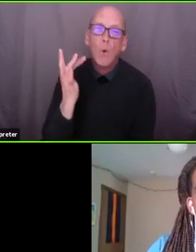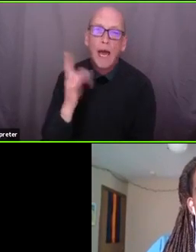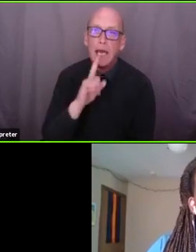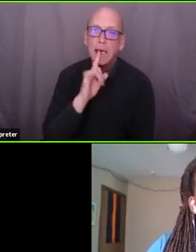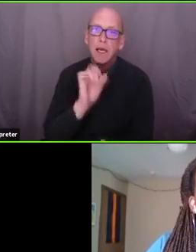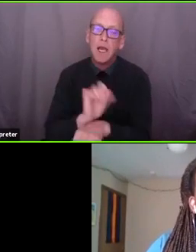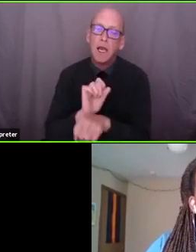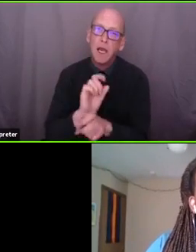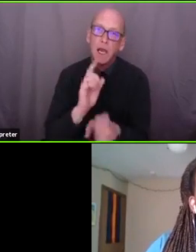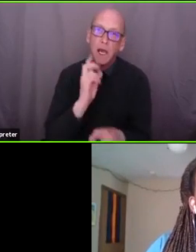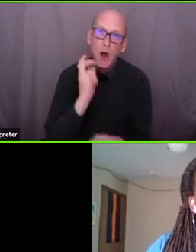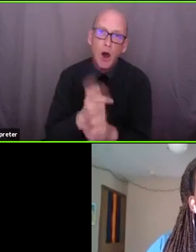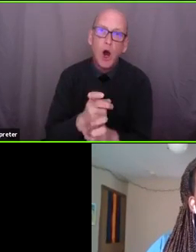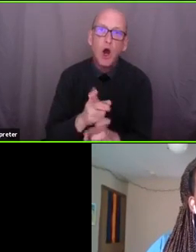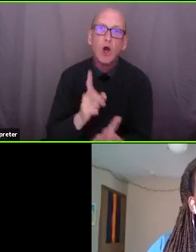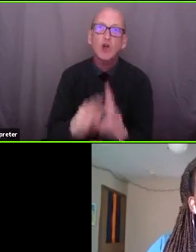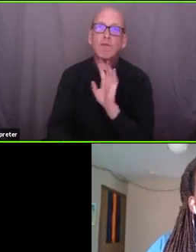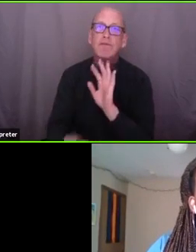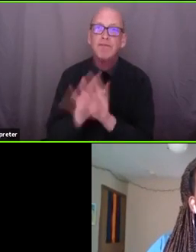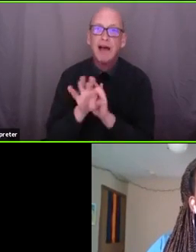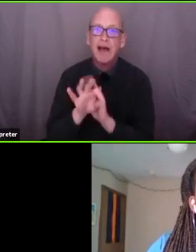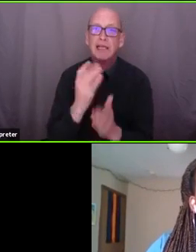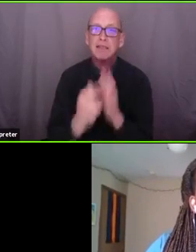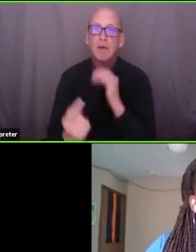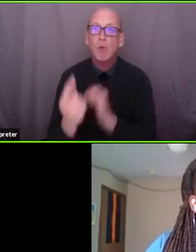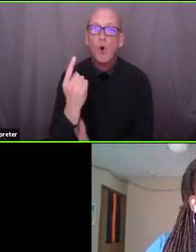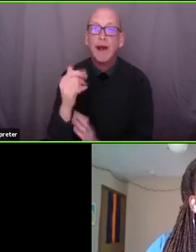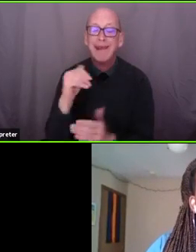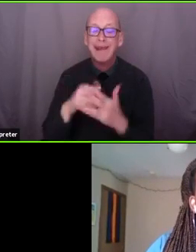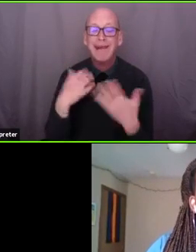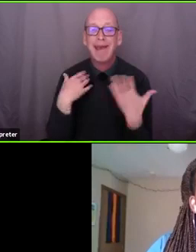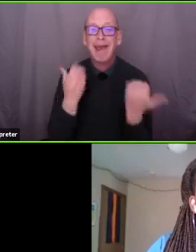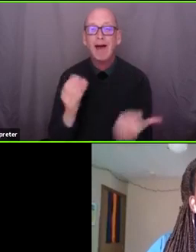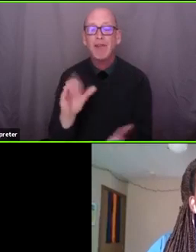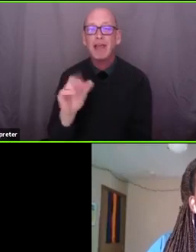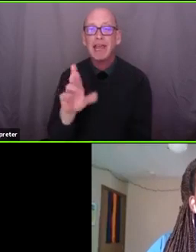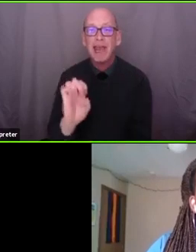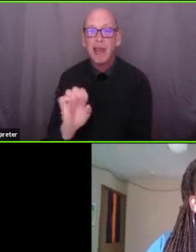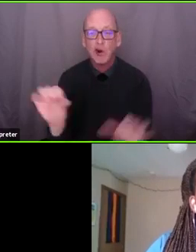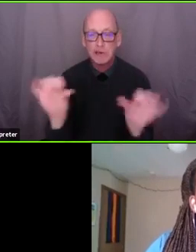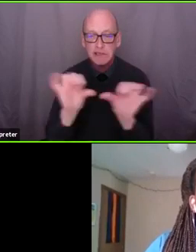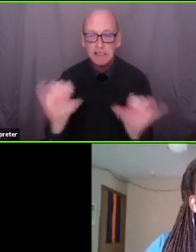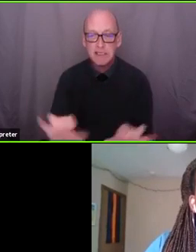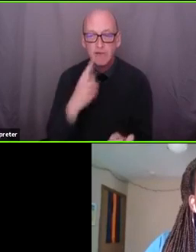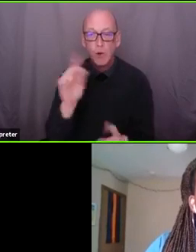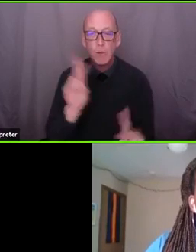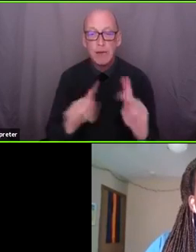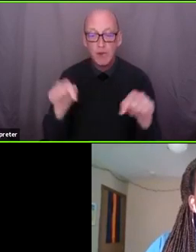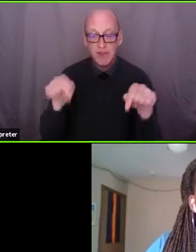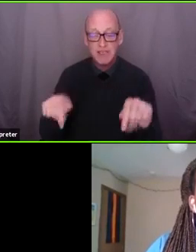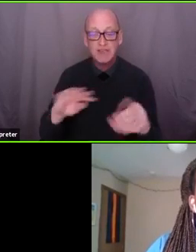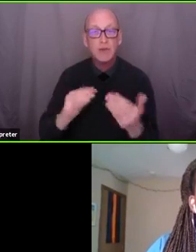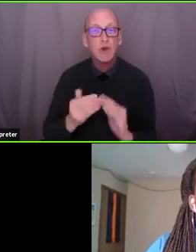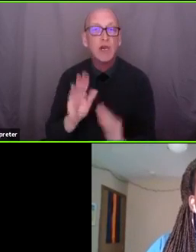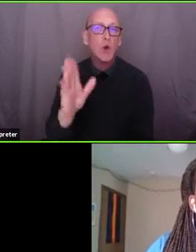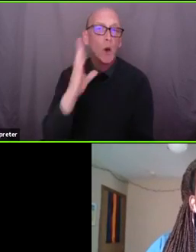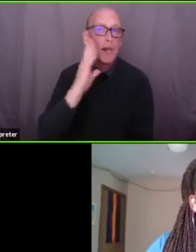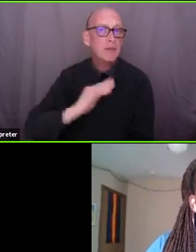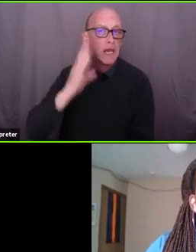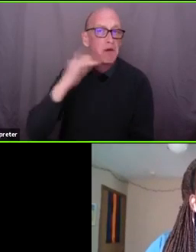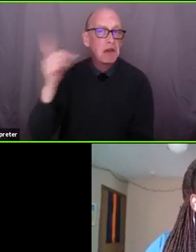difficult to find somebody in the healthcare system for people in this community? And what has your experience